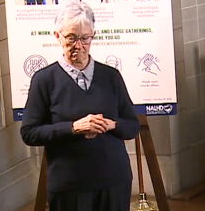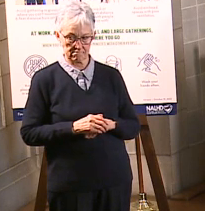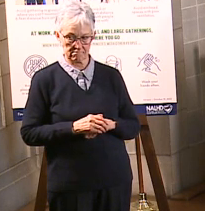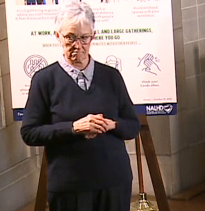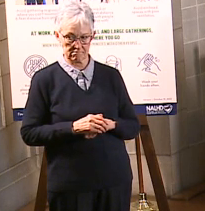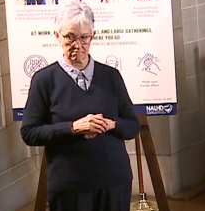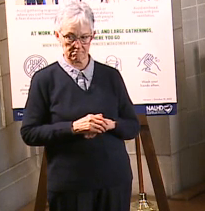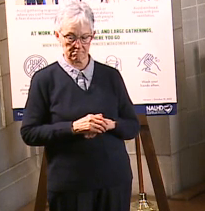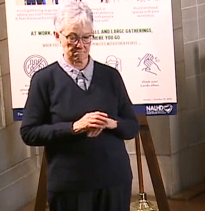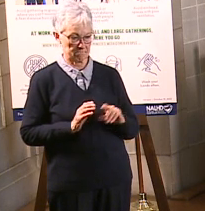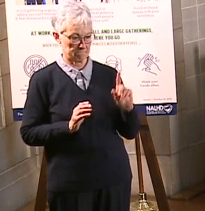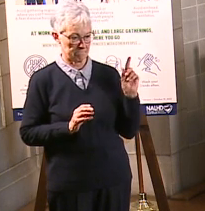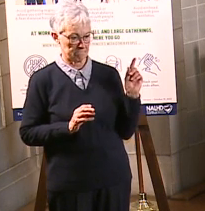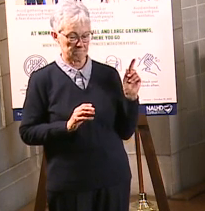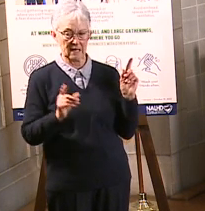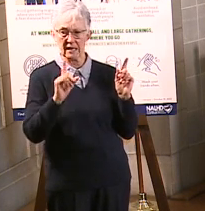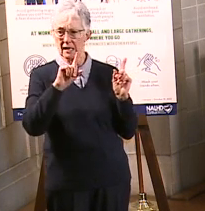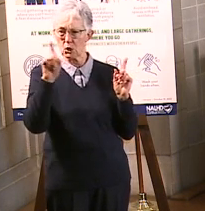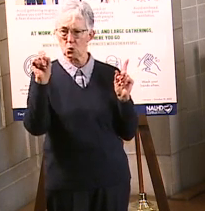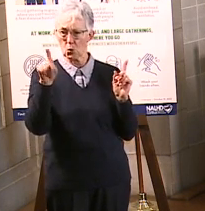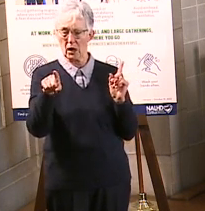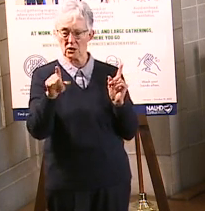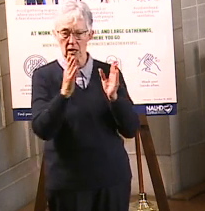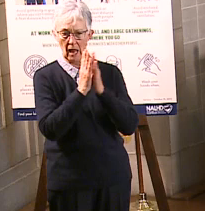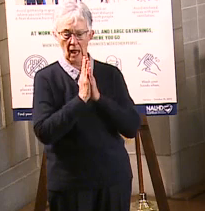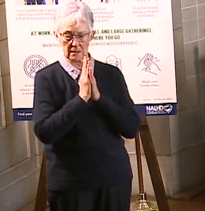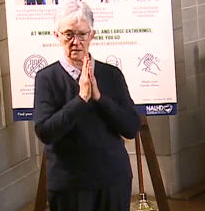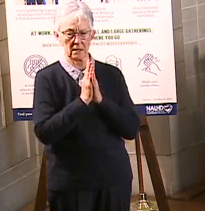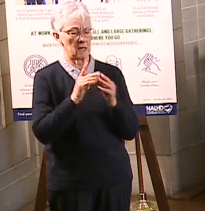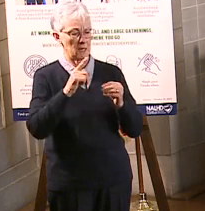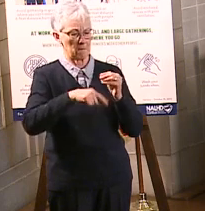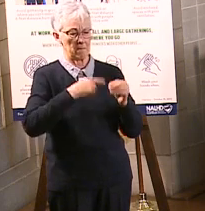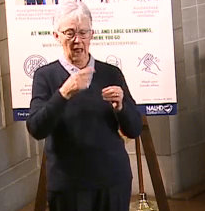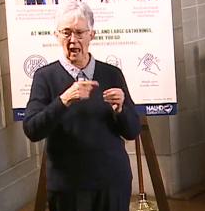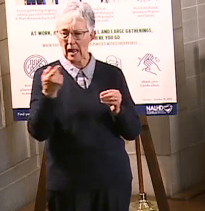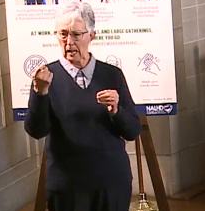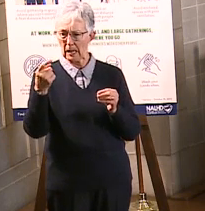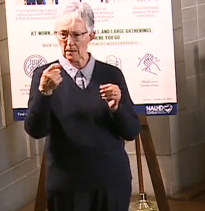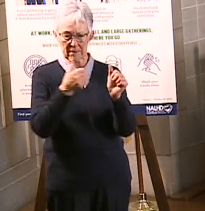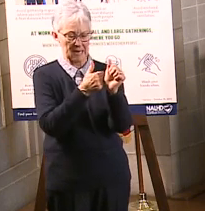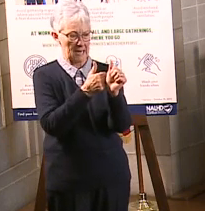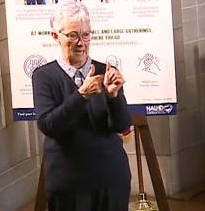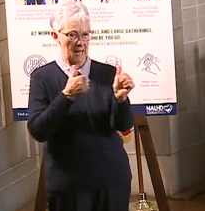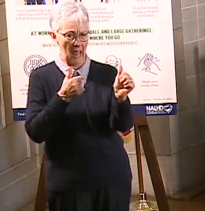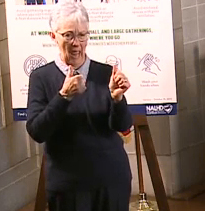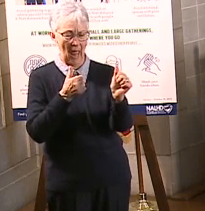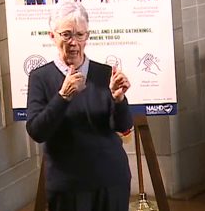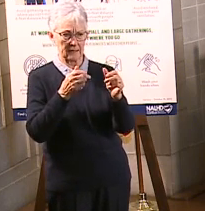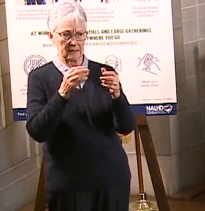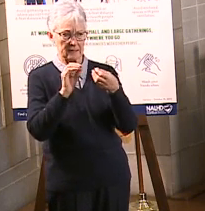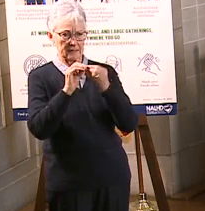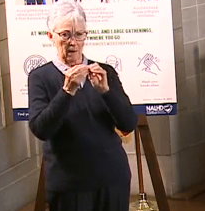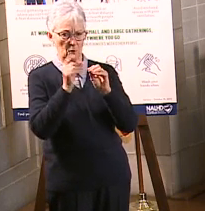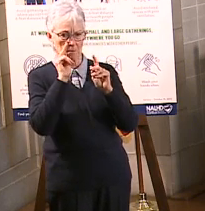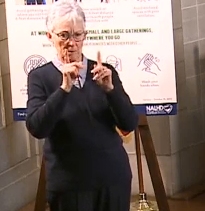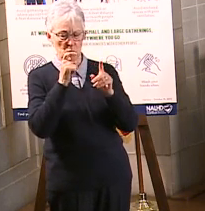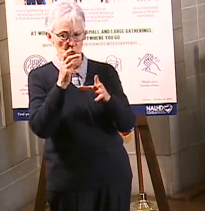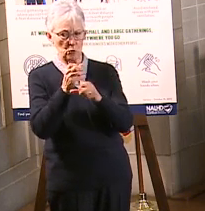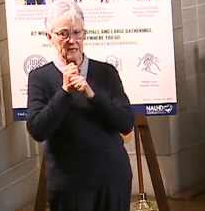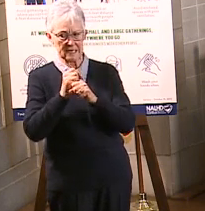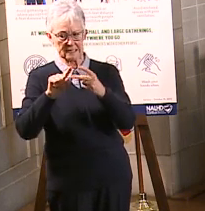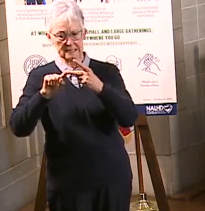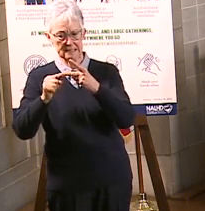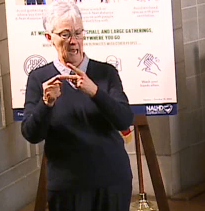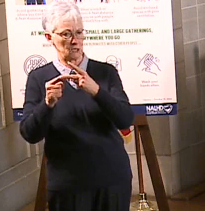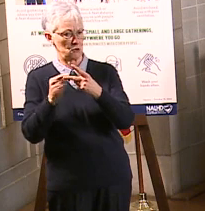that? Sure. So the question was about the slight lag in the second doses and to quantify how many people have not come